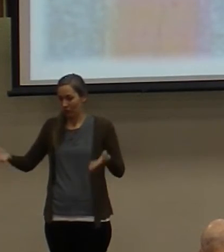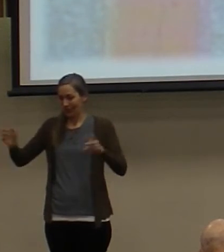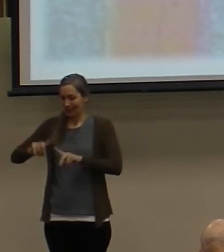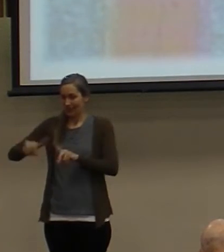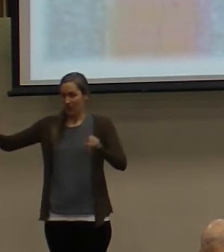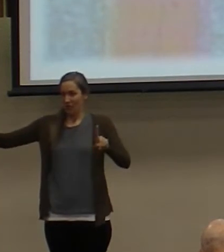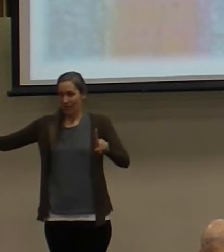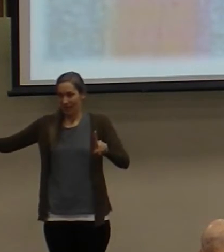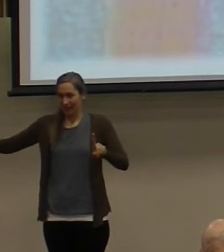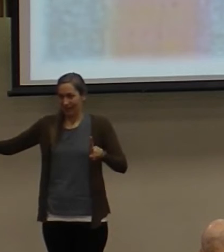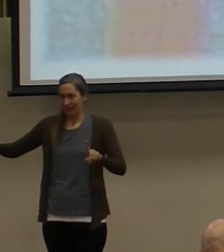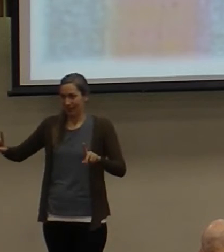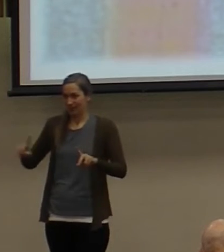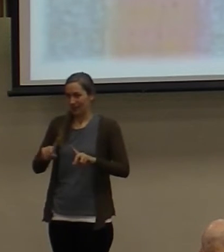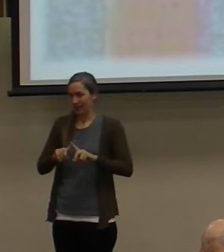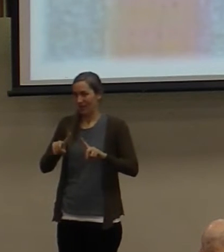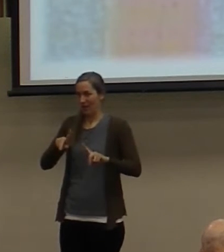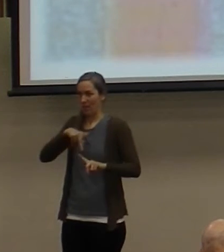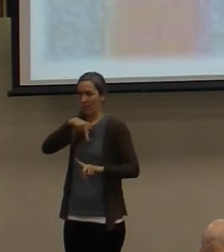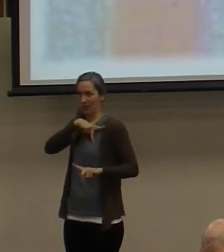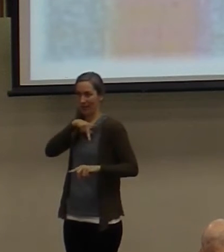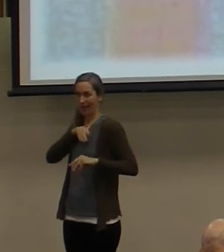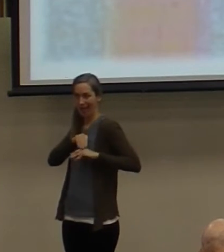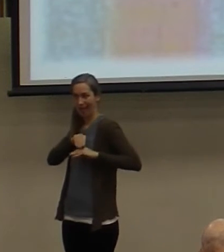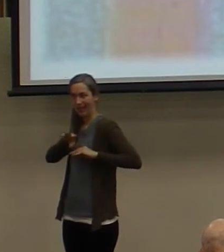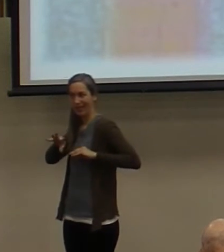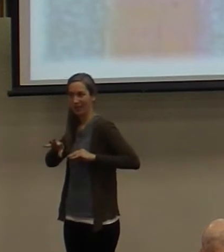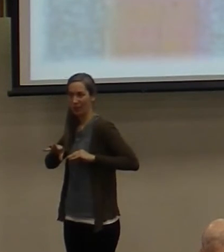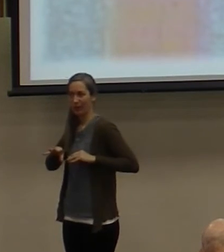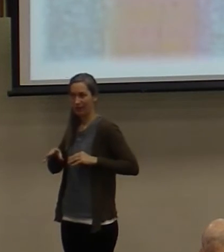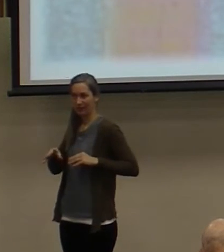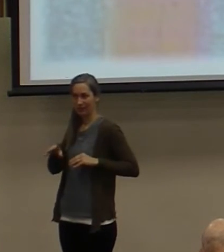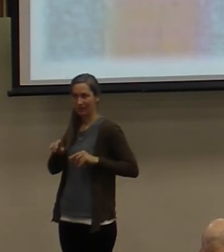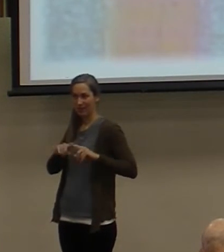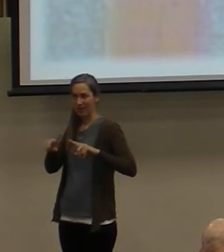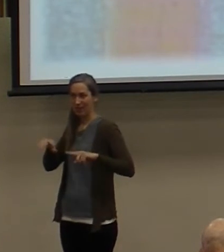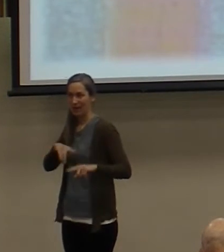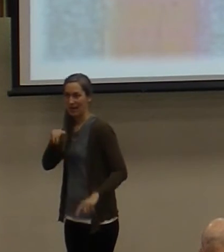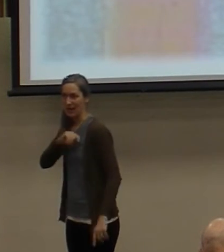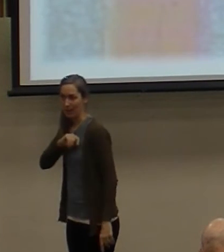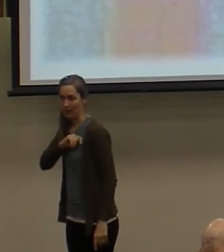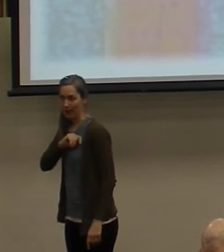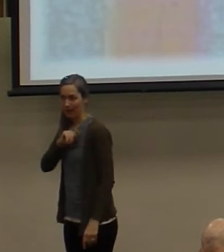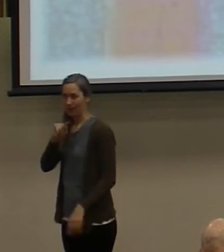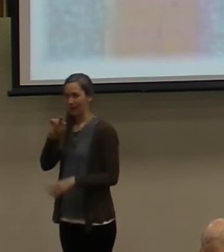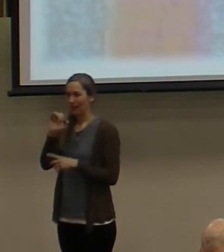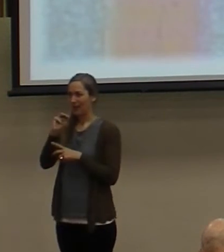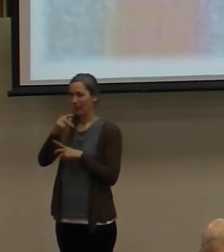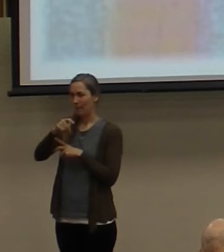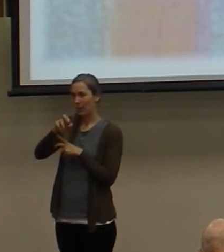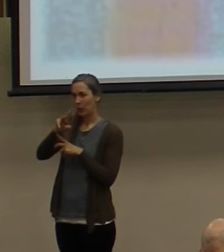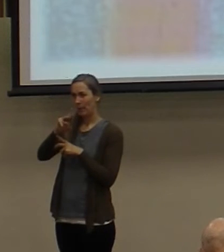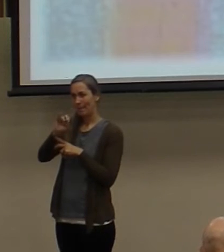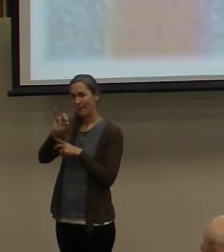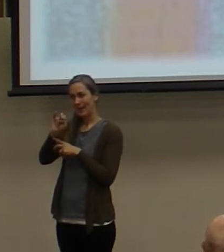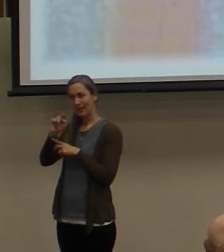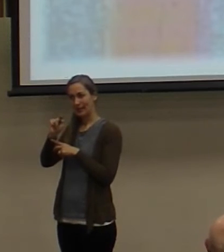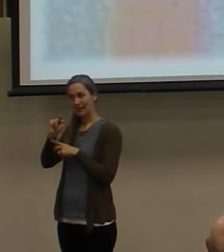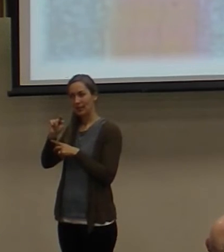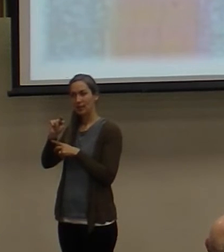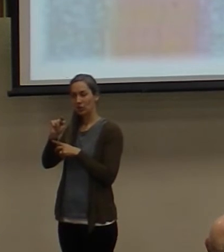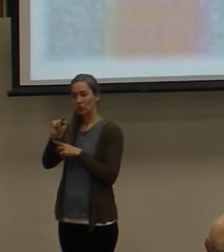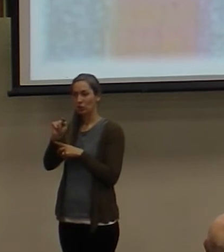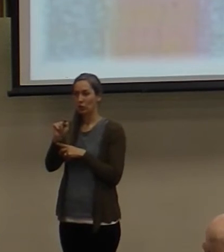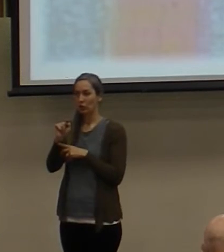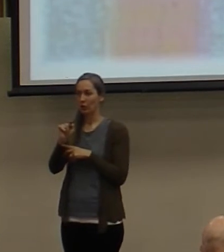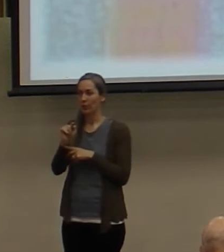and temperaments. And so that helps us understand why the very best marriages are unions of